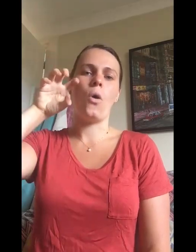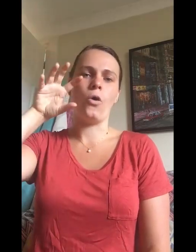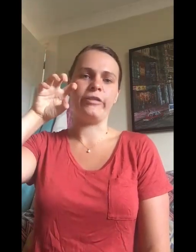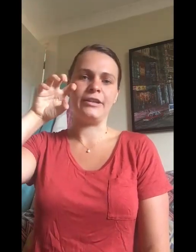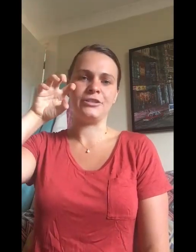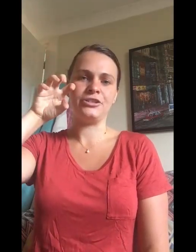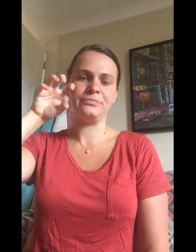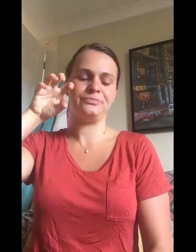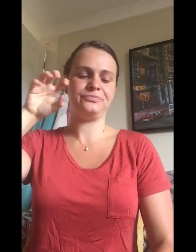Orange.